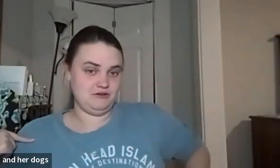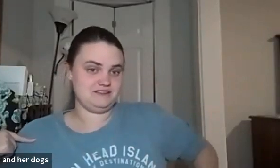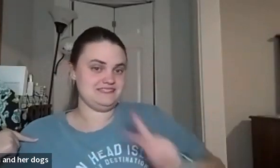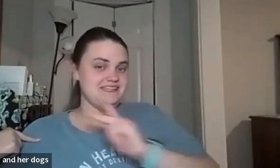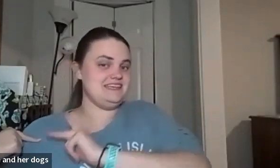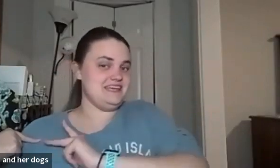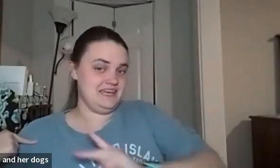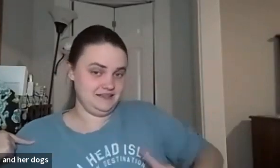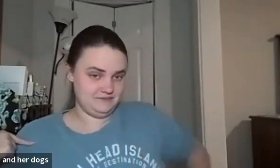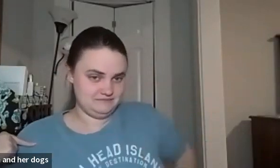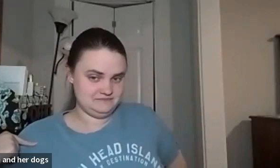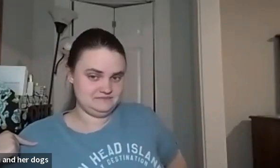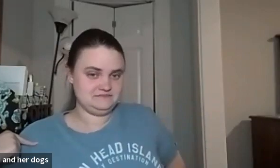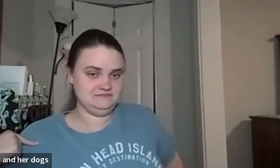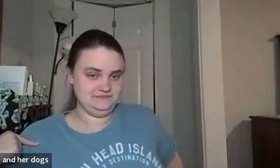across, king.